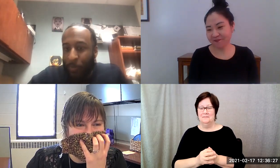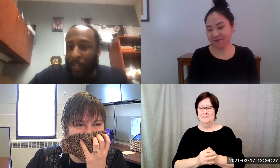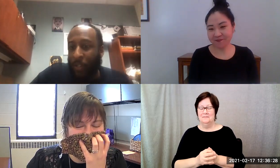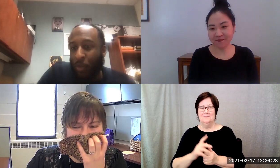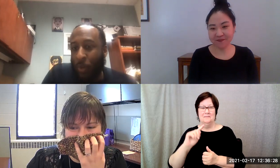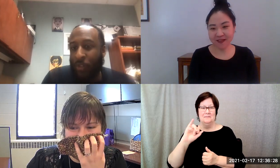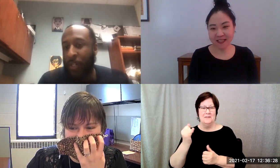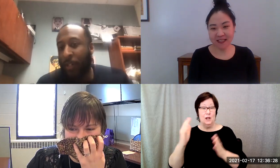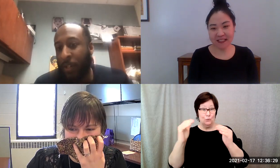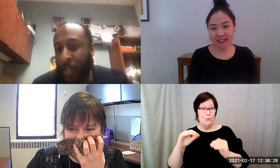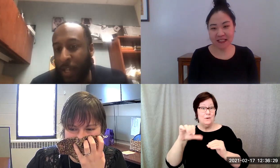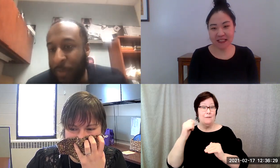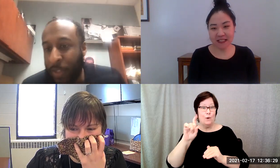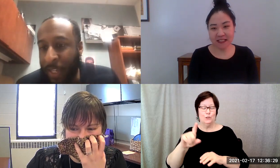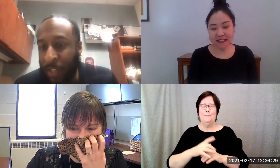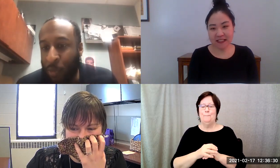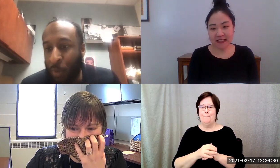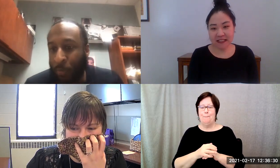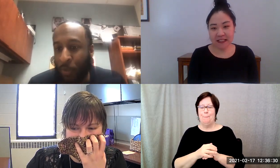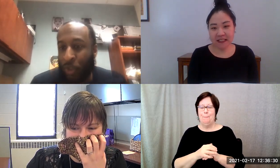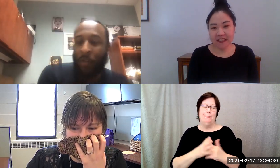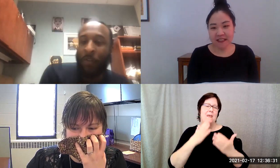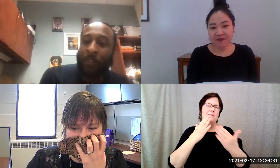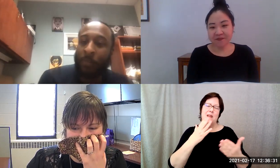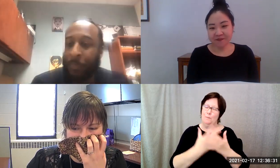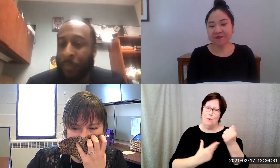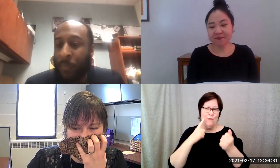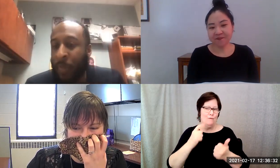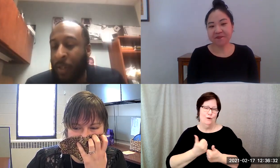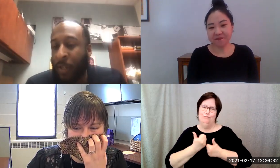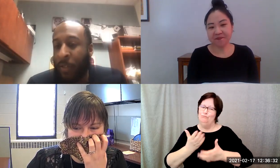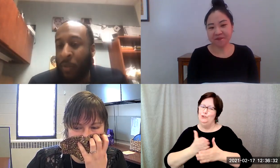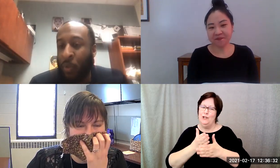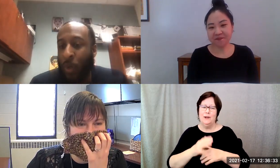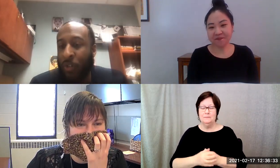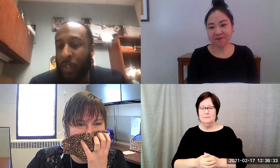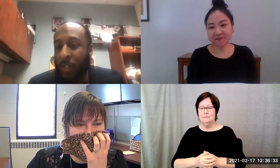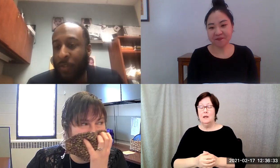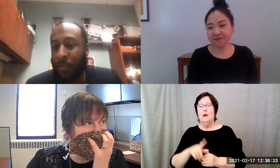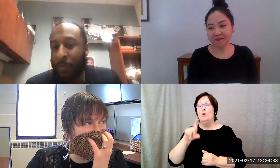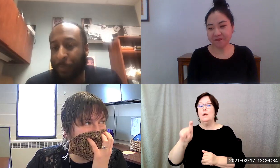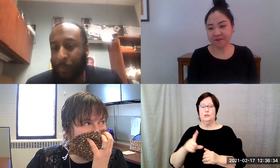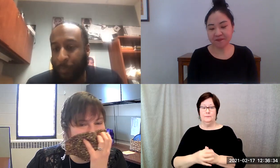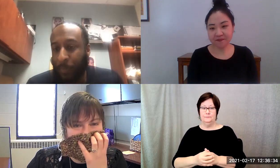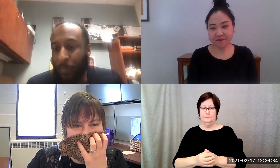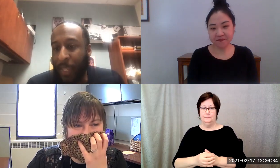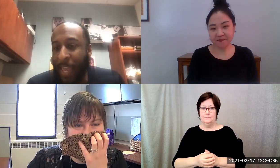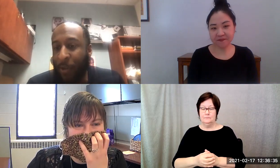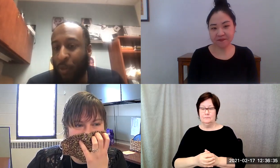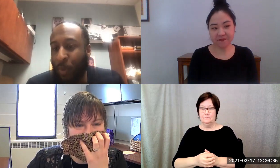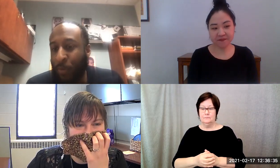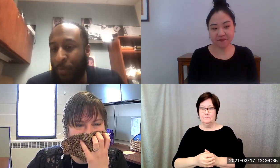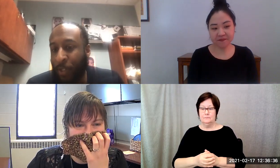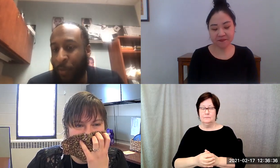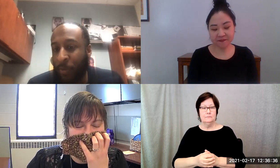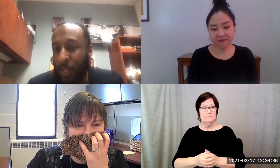All right, we've got another question here. Thanking you both for sharing. So the question is, how do